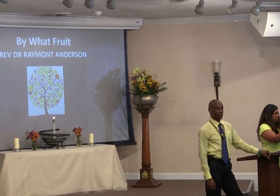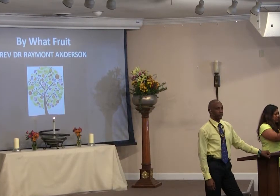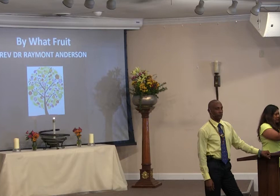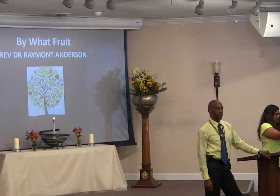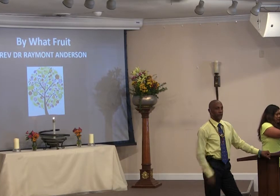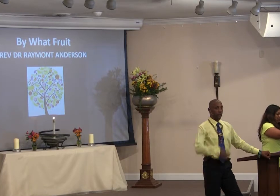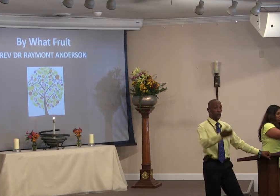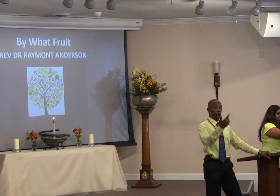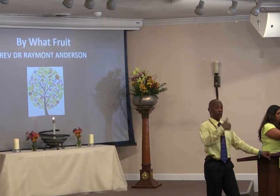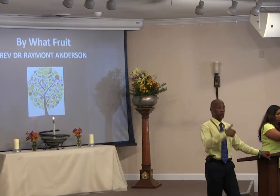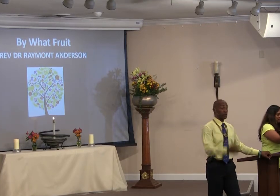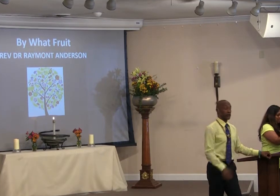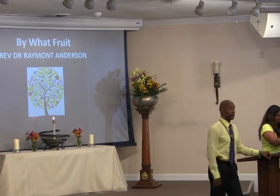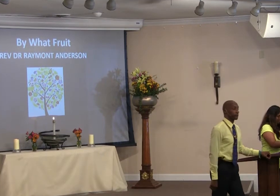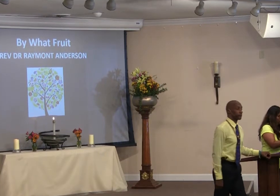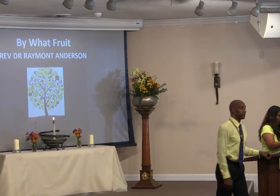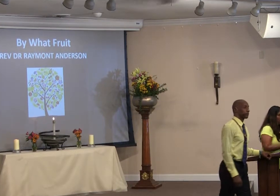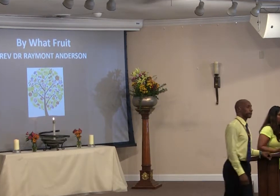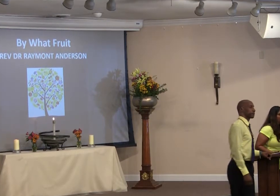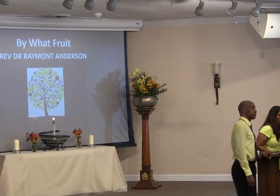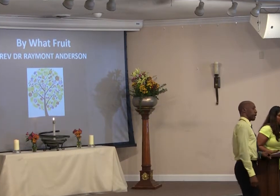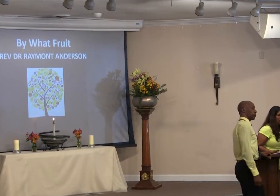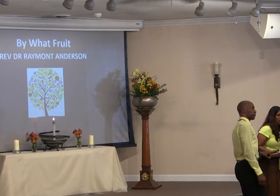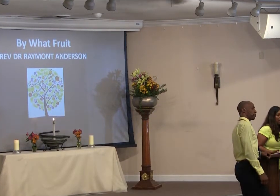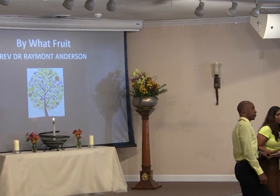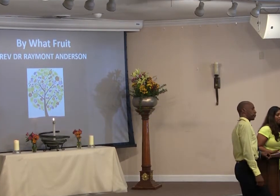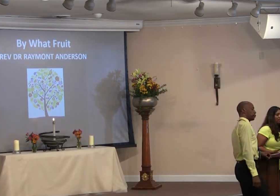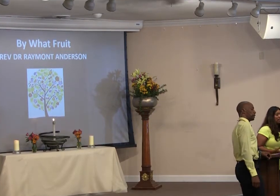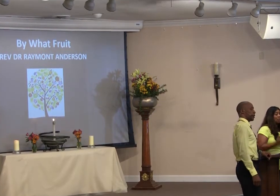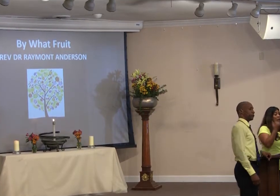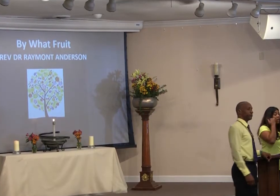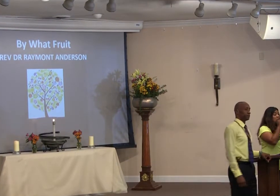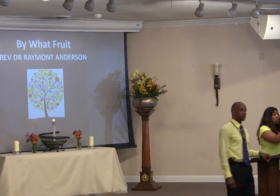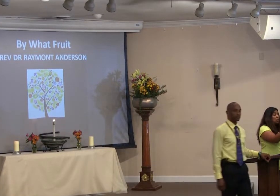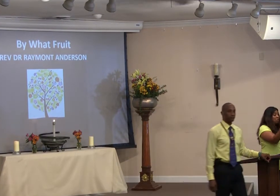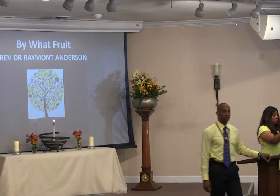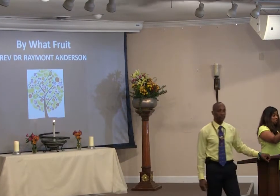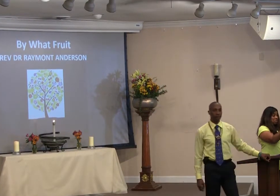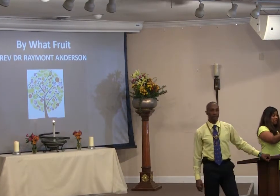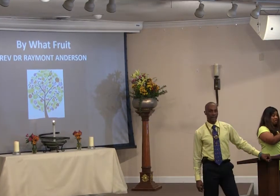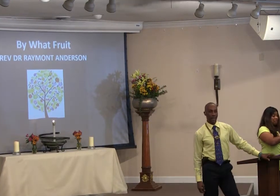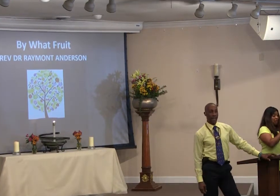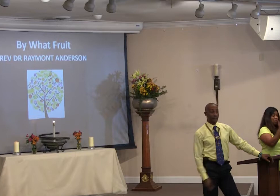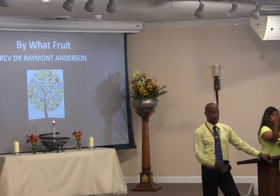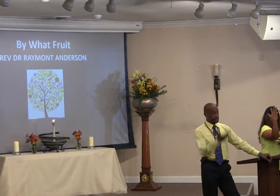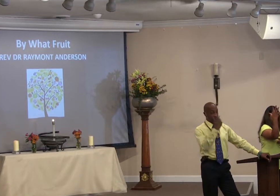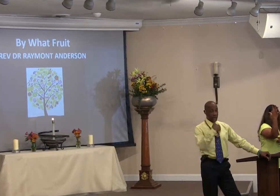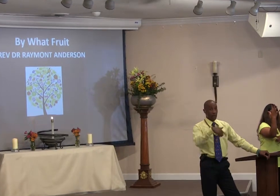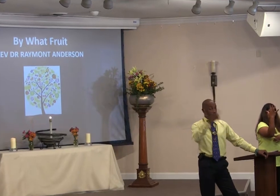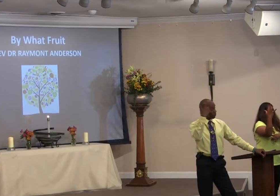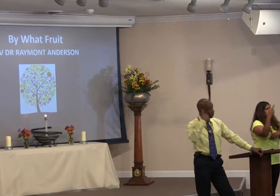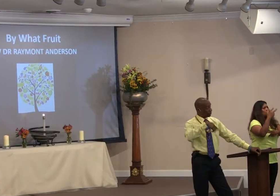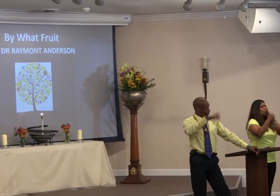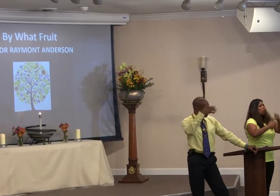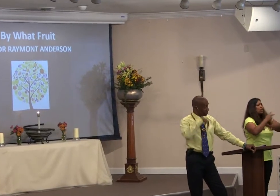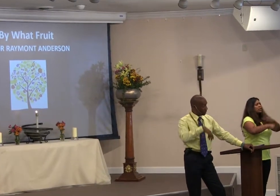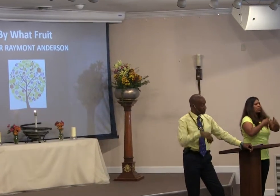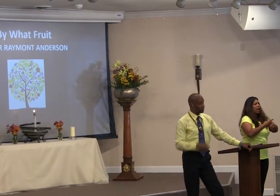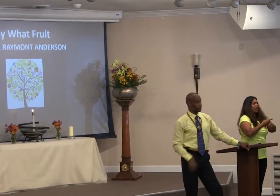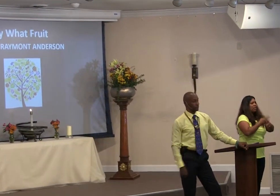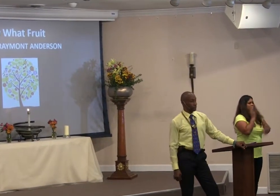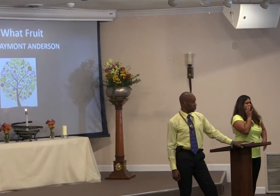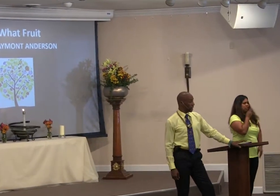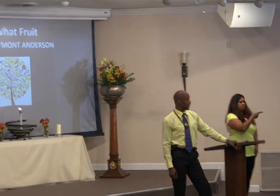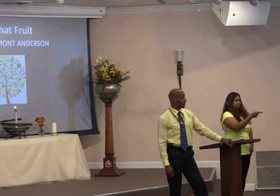you? If you were a tree, by what fruit would you be known? And I ask that because this